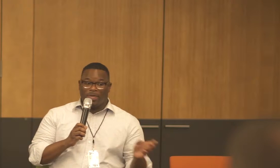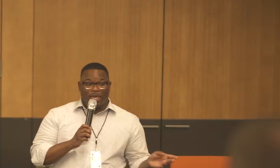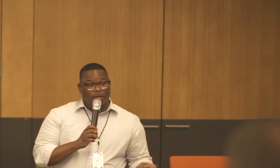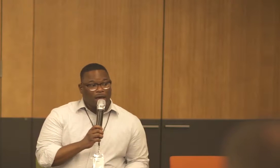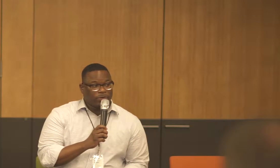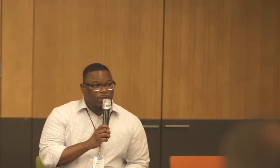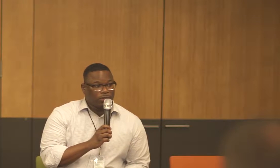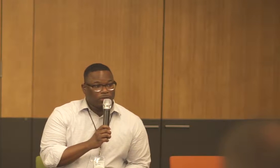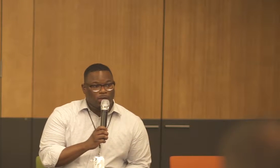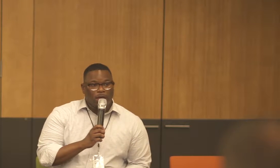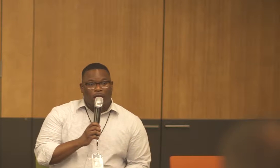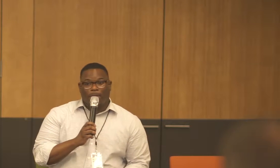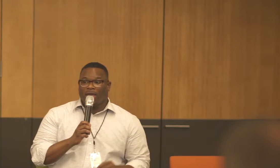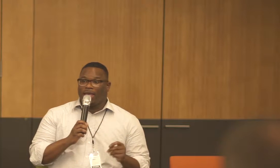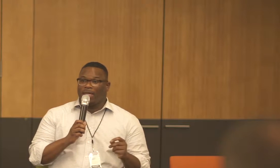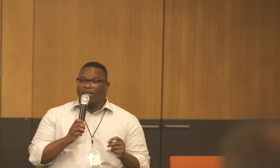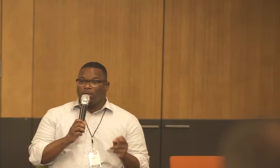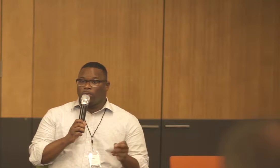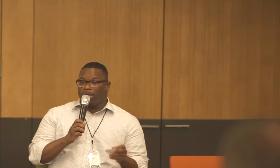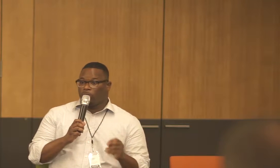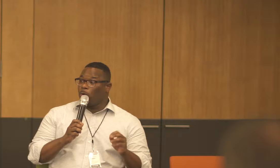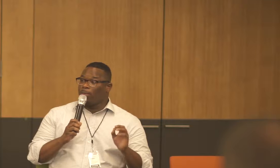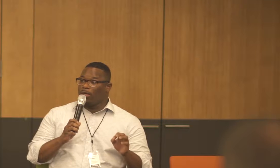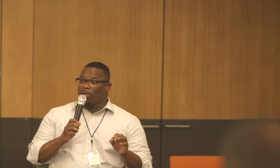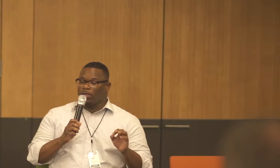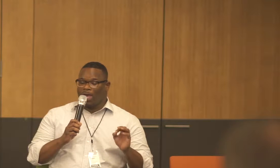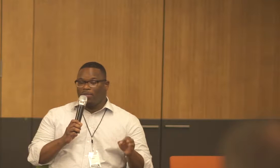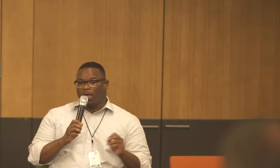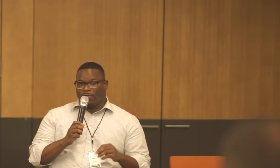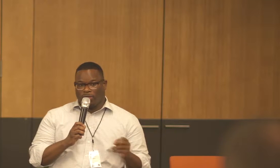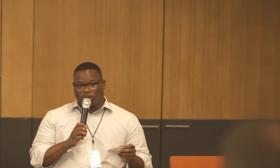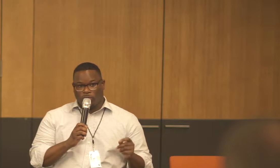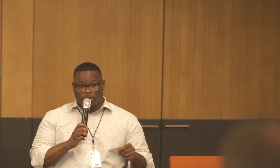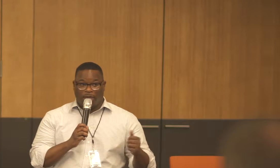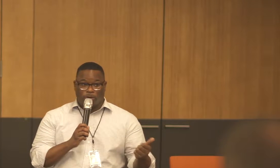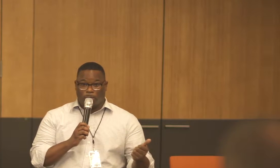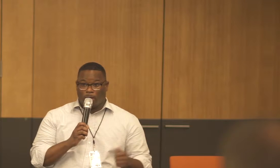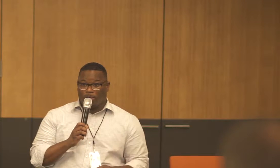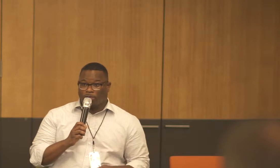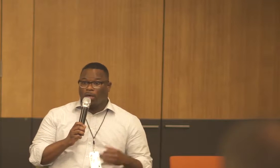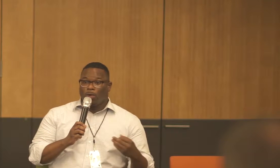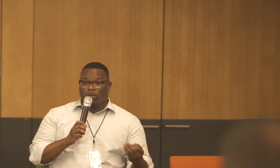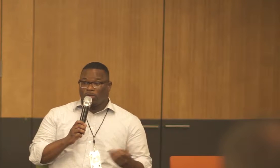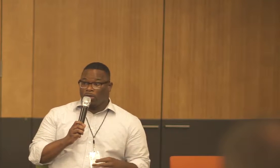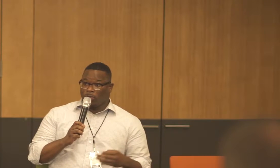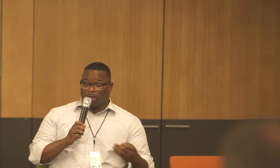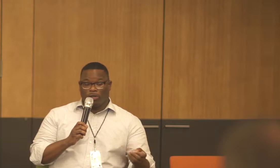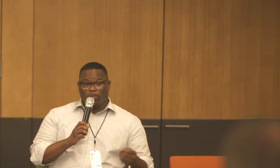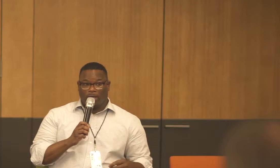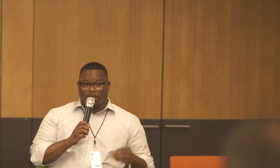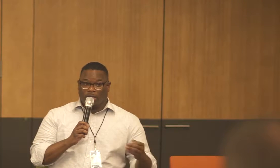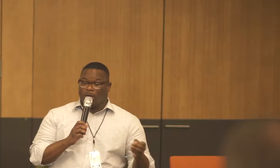how we begin the conversations. I think in an ideal place, we want to be having conversations with HR departments with us